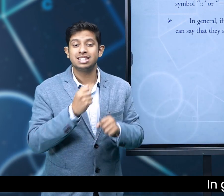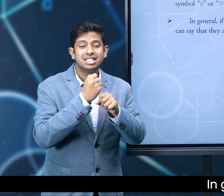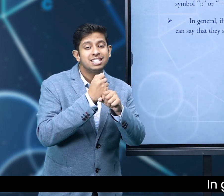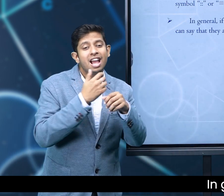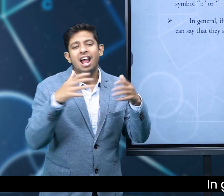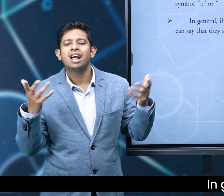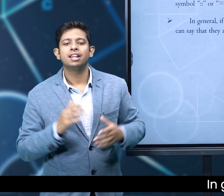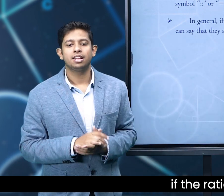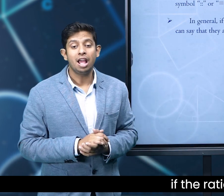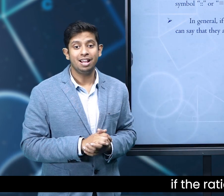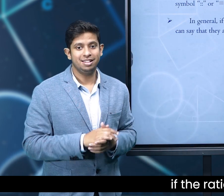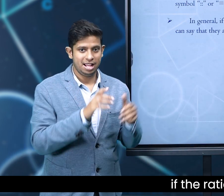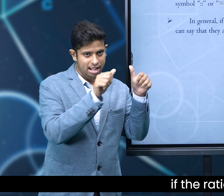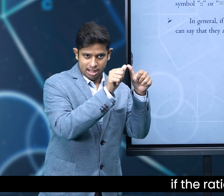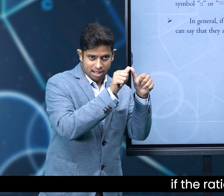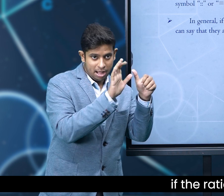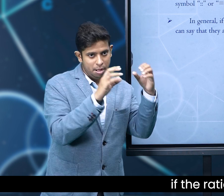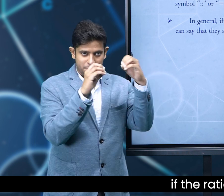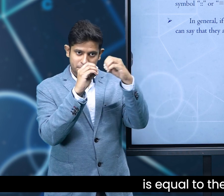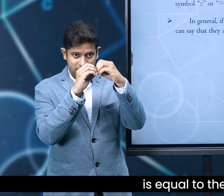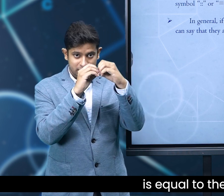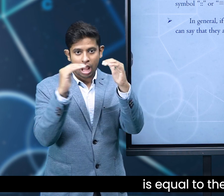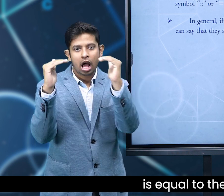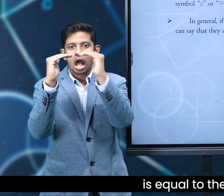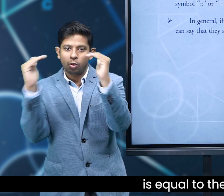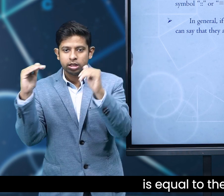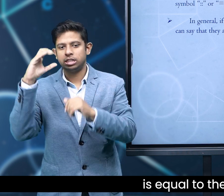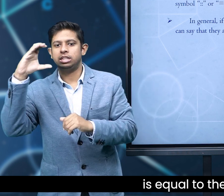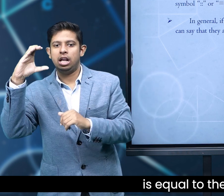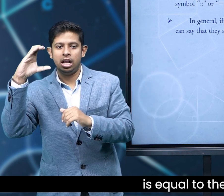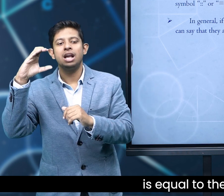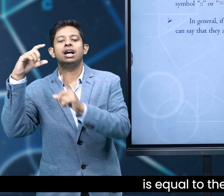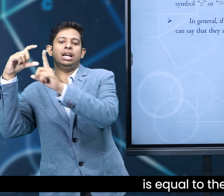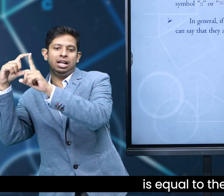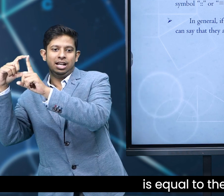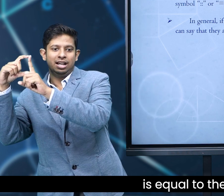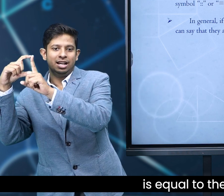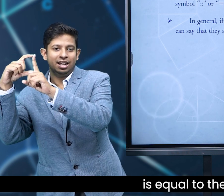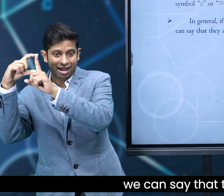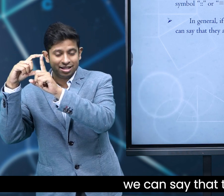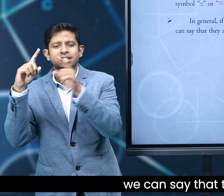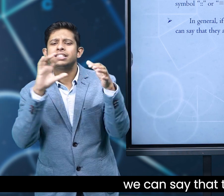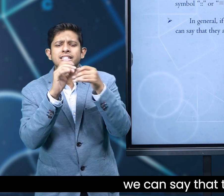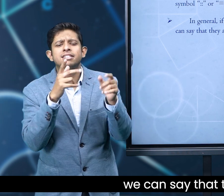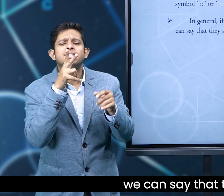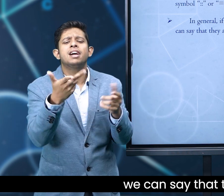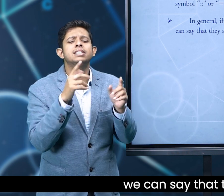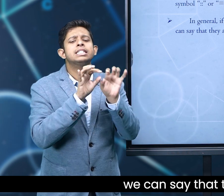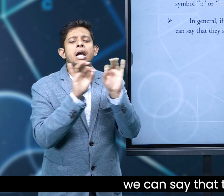In general, if the ratio of A and B is equal to the ratio of C and D, we can say that they are in proportion.